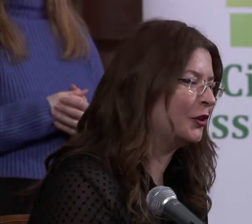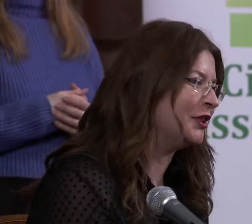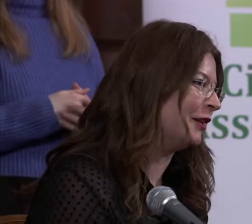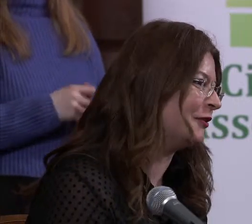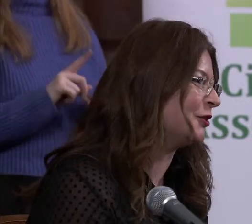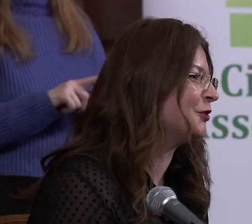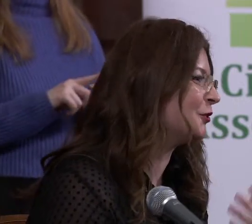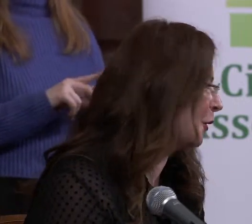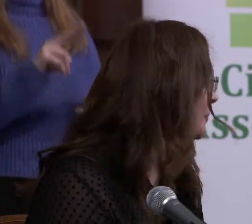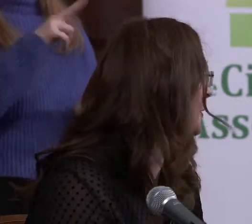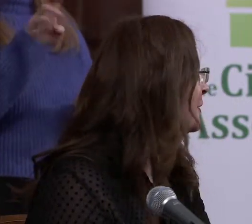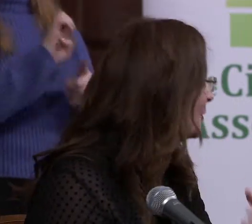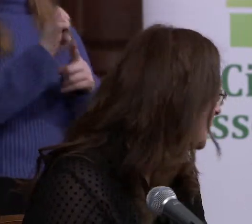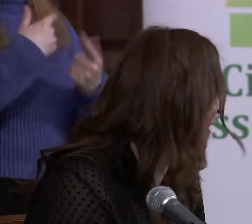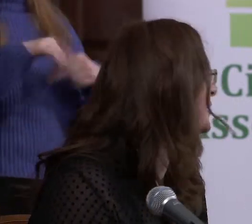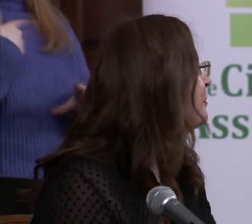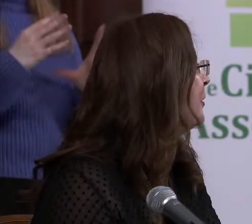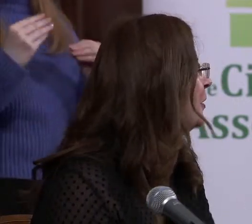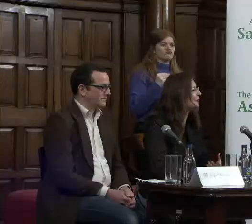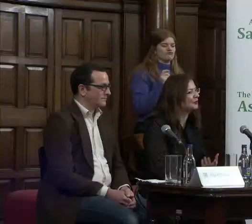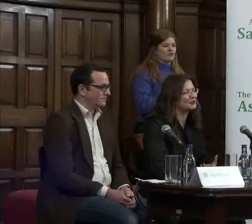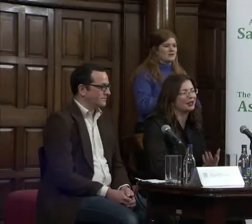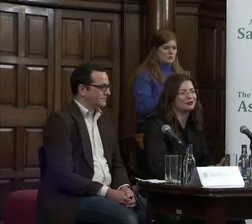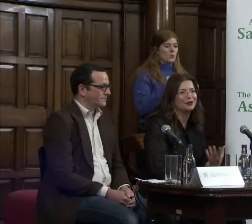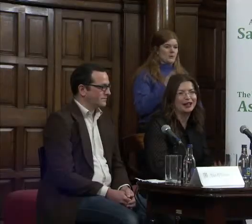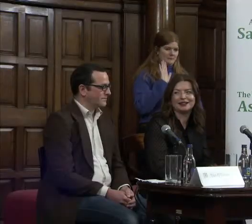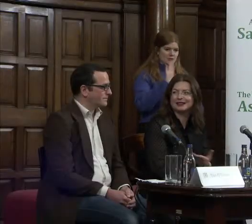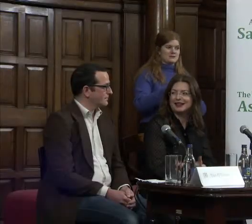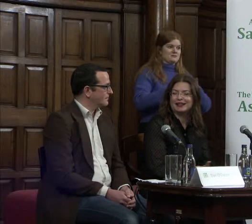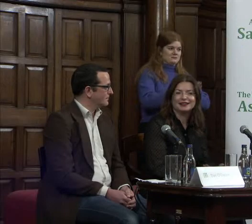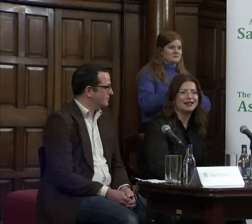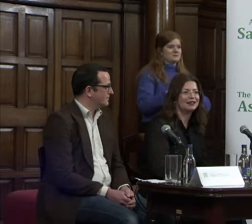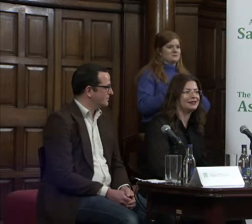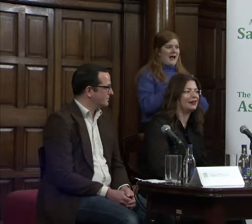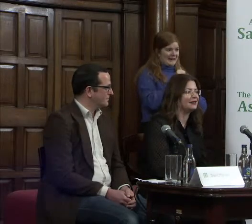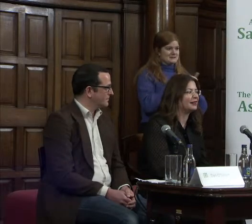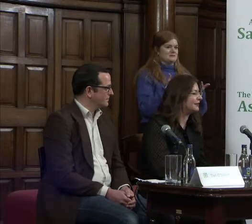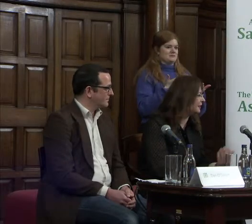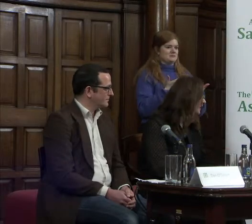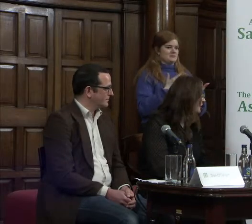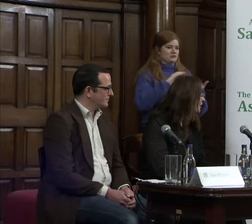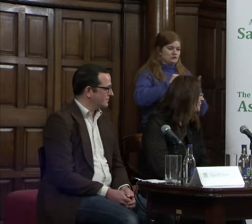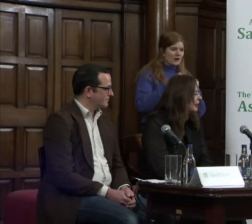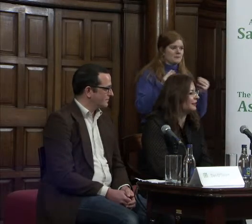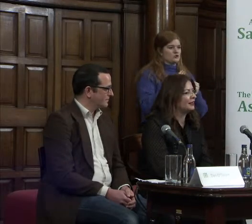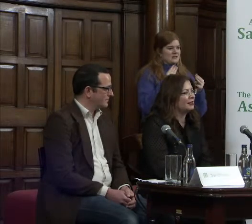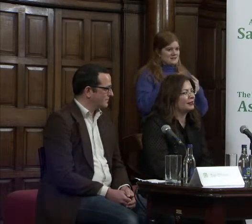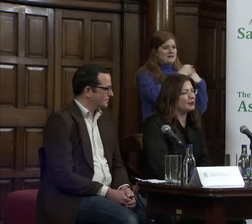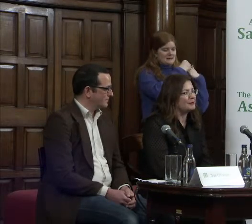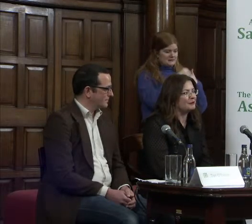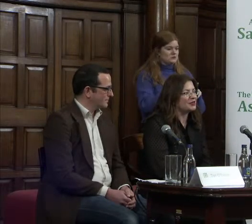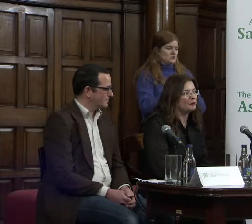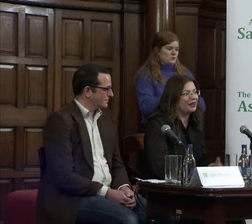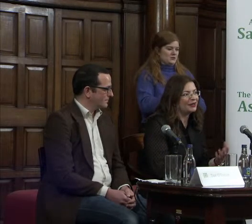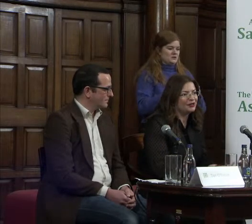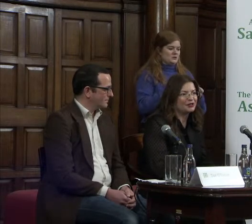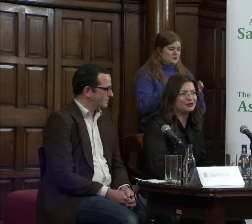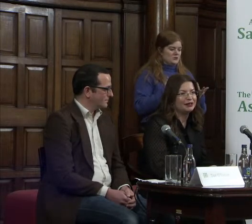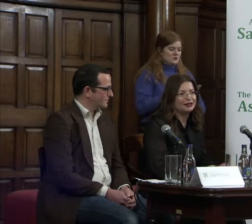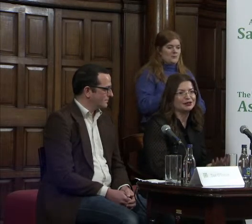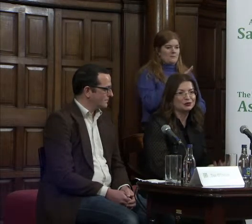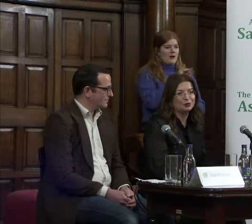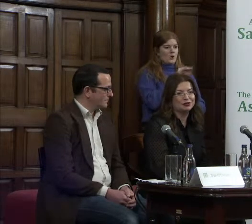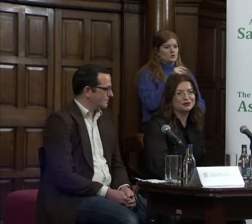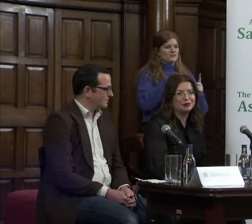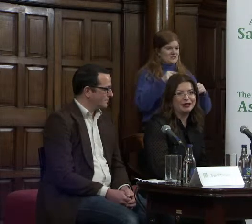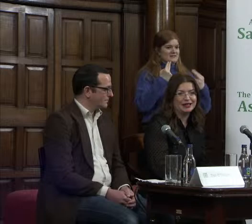it's not enough just to talk about it and write about it. We also have to act, as Dan said, and Evan as well. So biodiversity